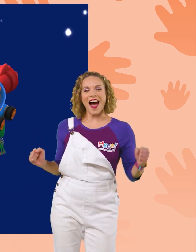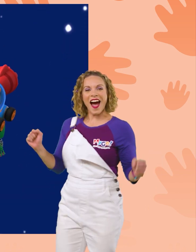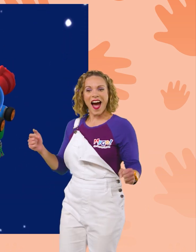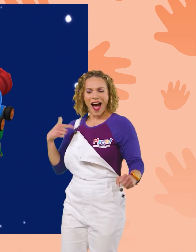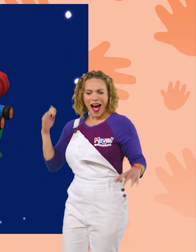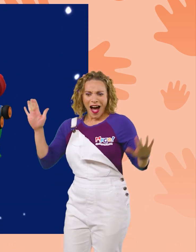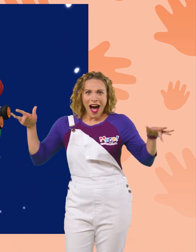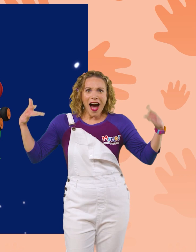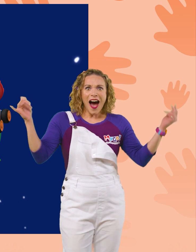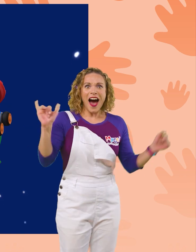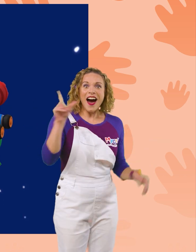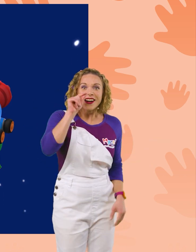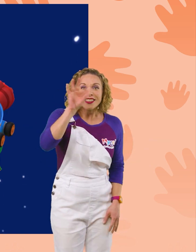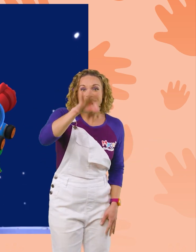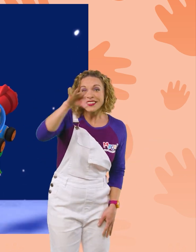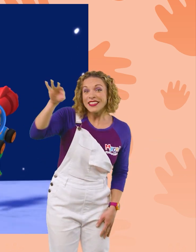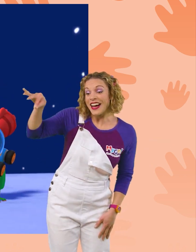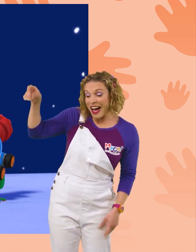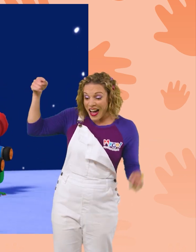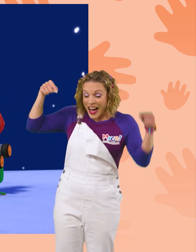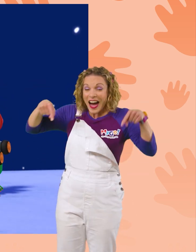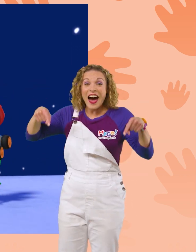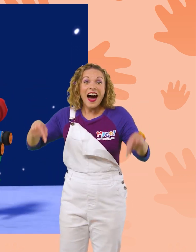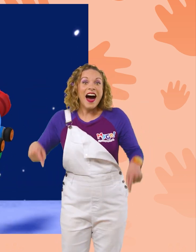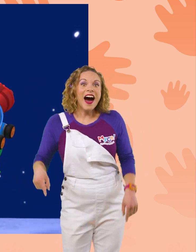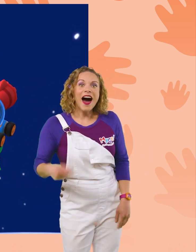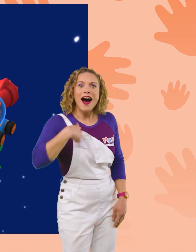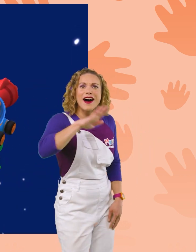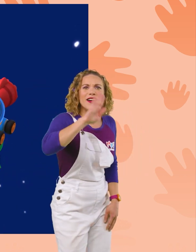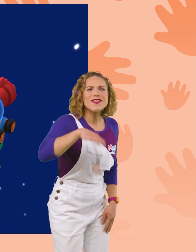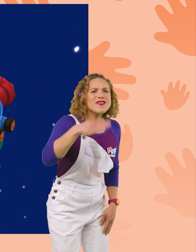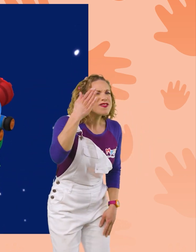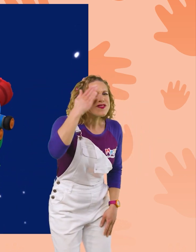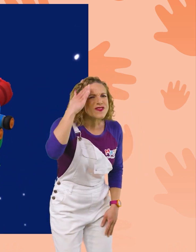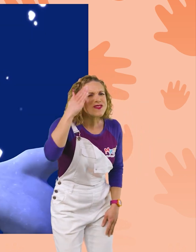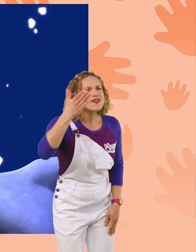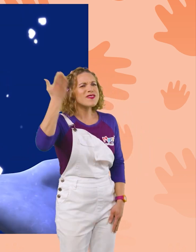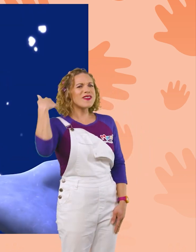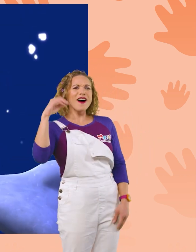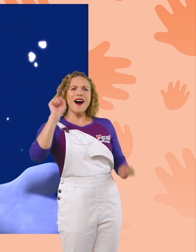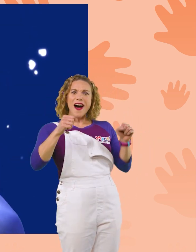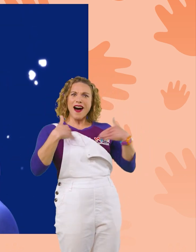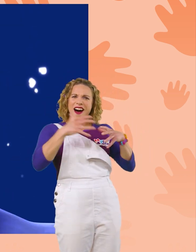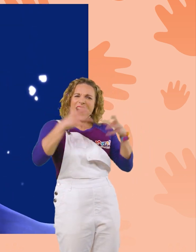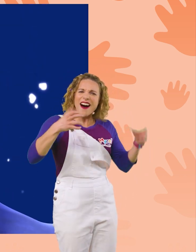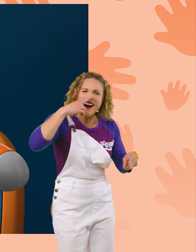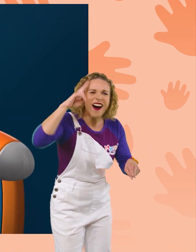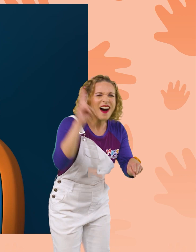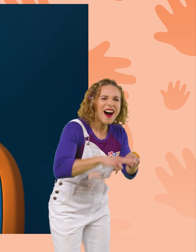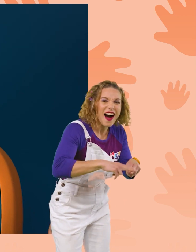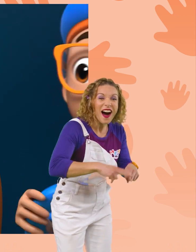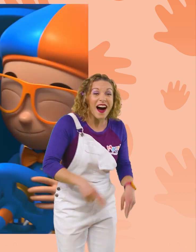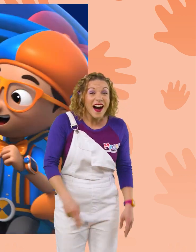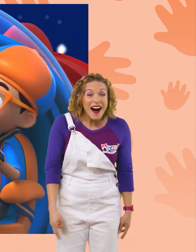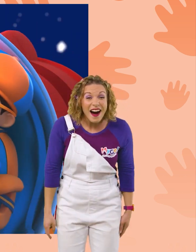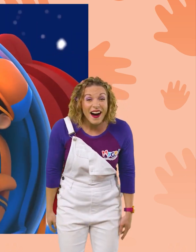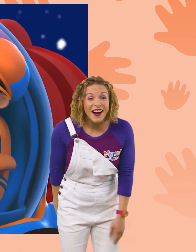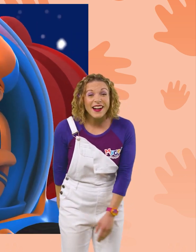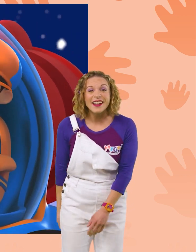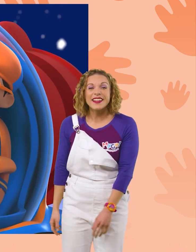Cha-cha-cha-cha-cha. I'm light as a feather up here. I never knew I could have been having so much fun.